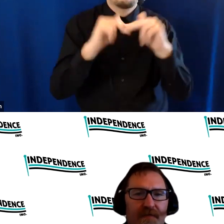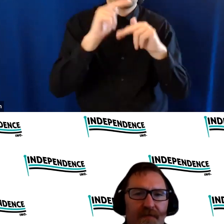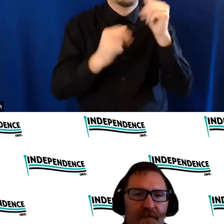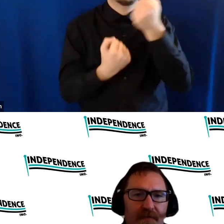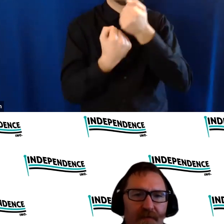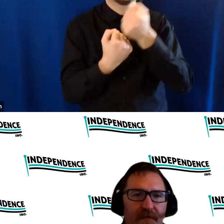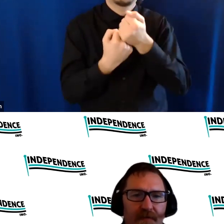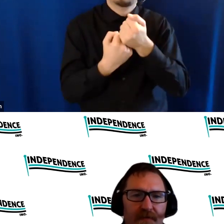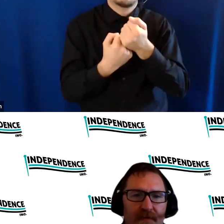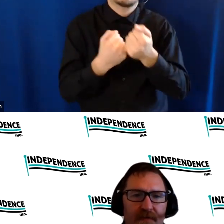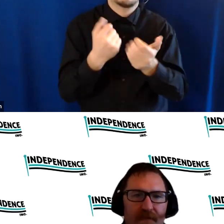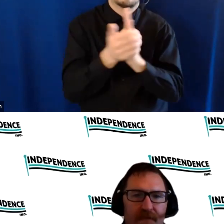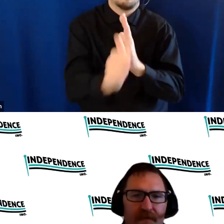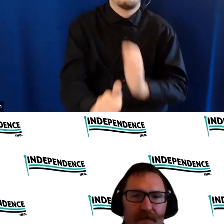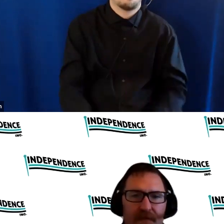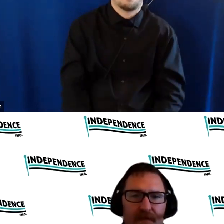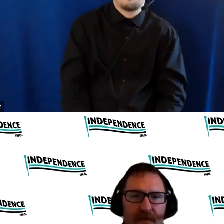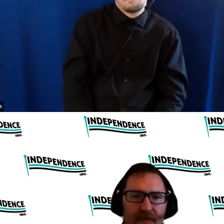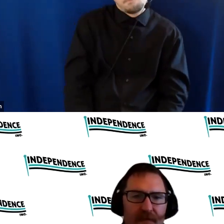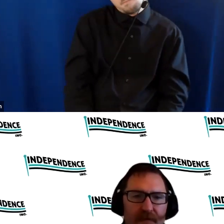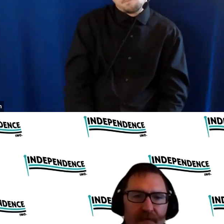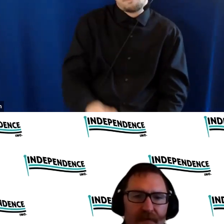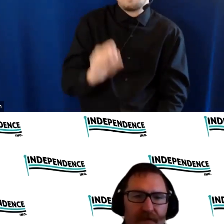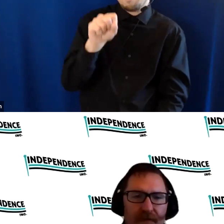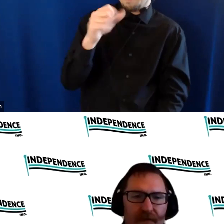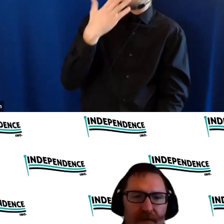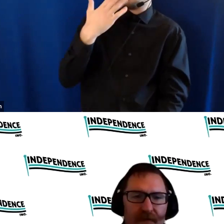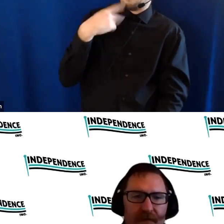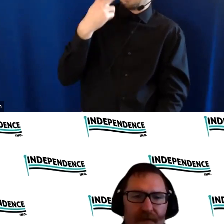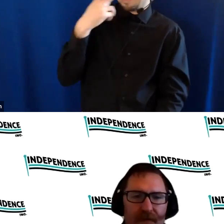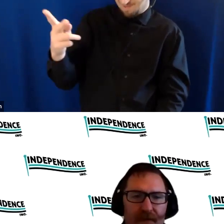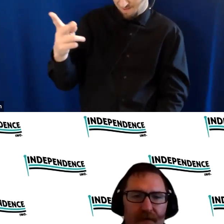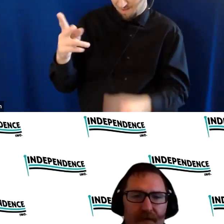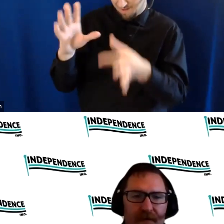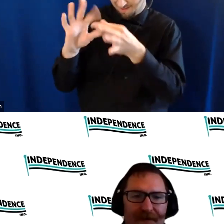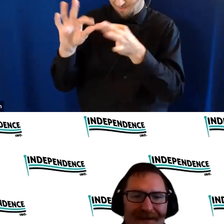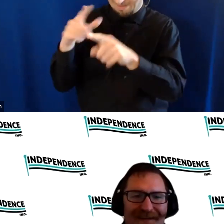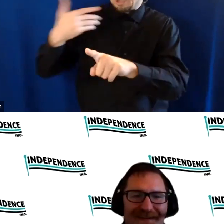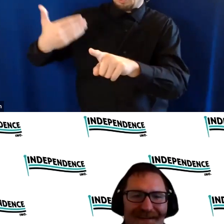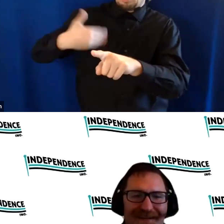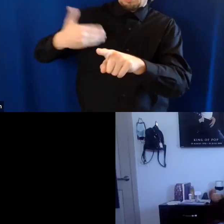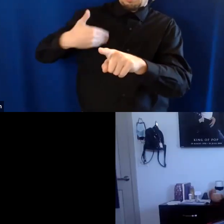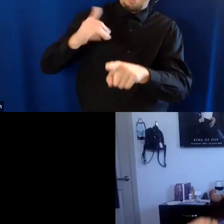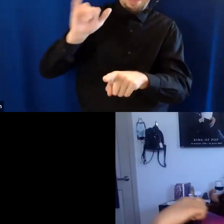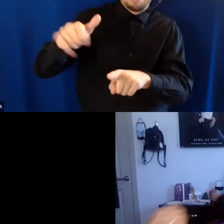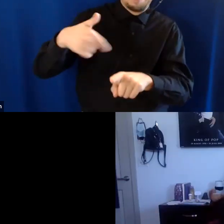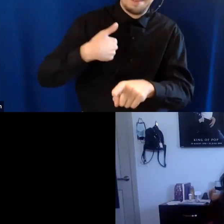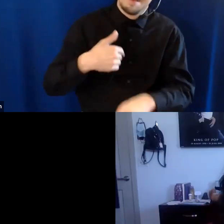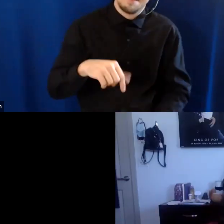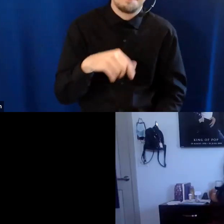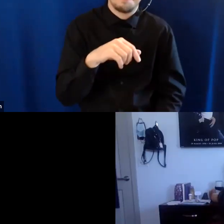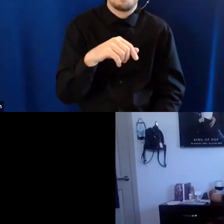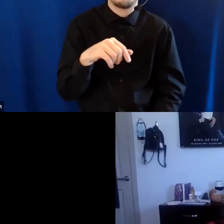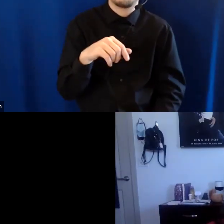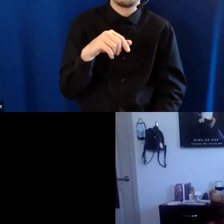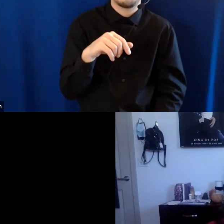skills? Thank you so much. Yes, I saw this question. I saw youth, and I was like, okay, here I go. I'm gonna